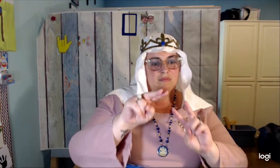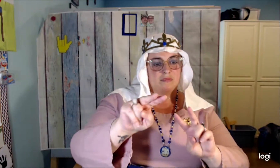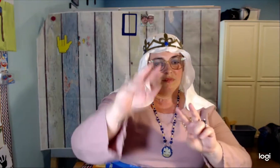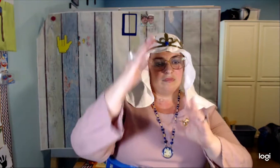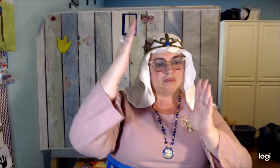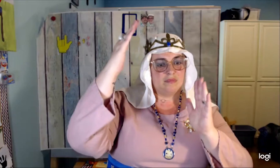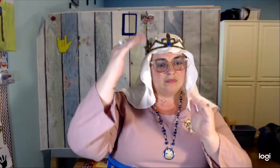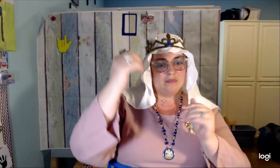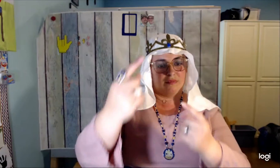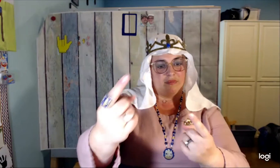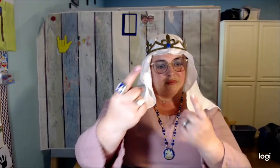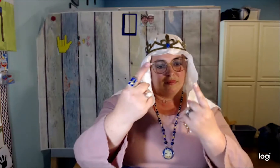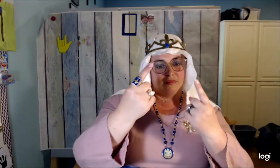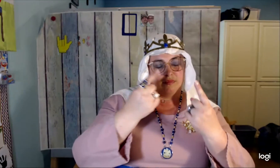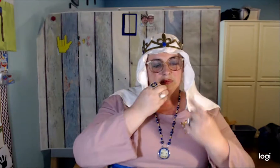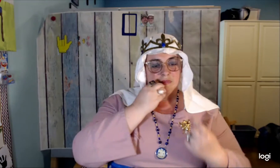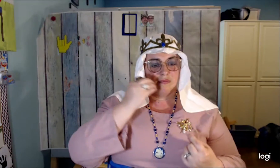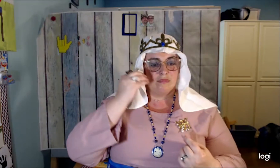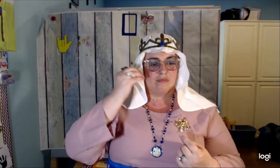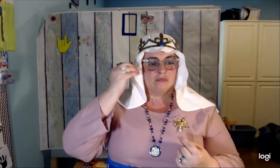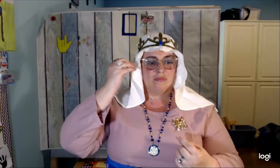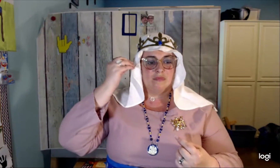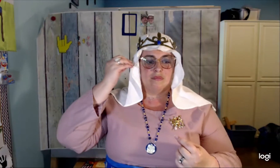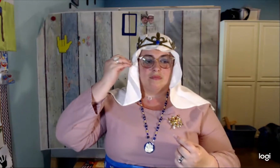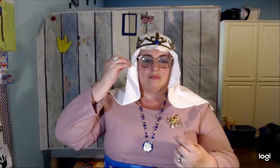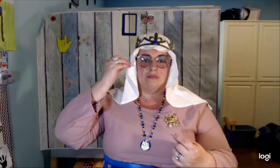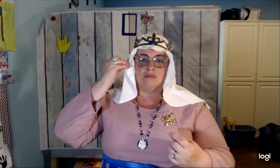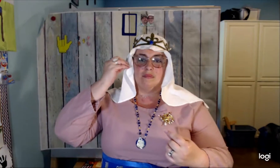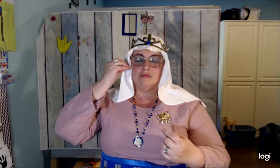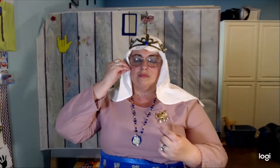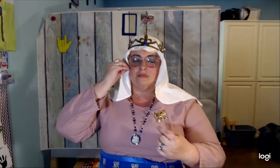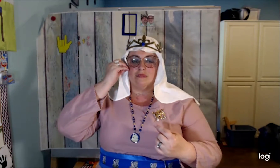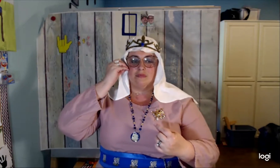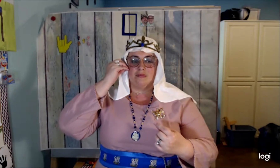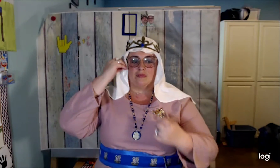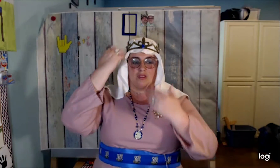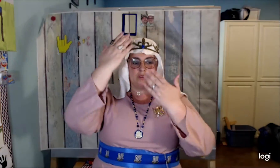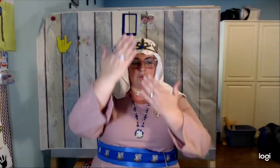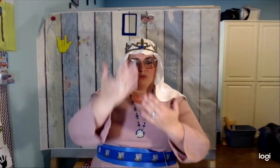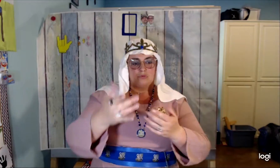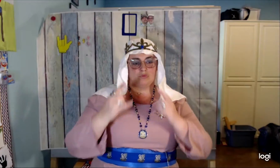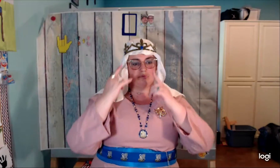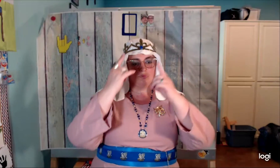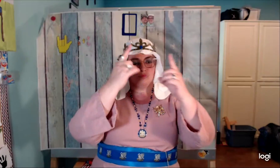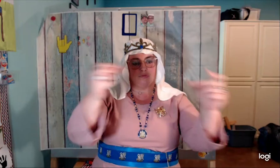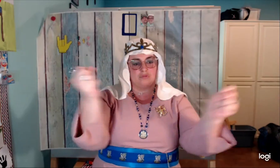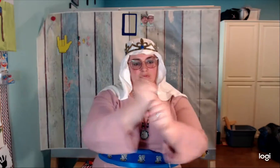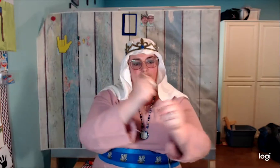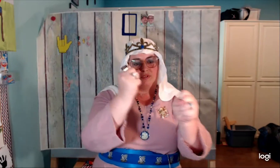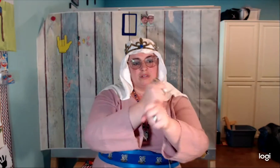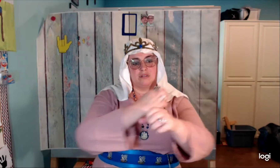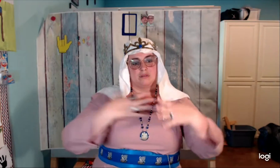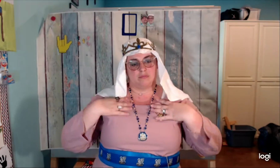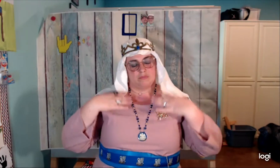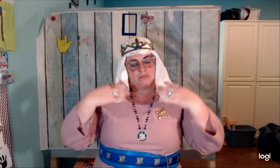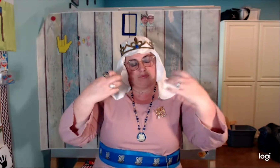you to just come home. You went out to fight a